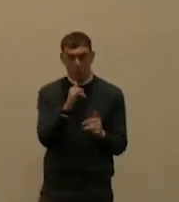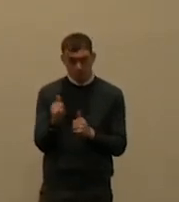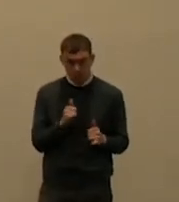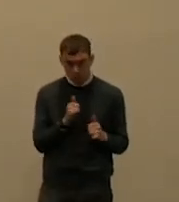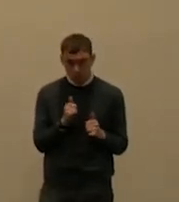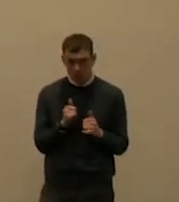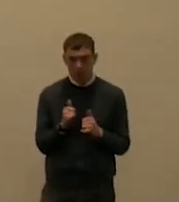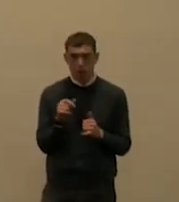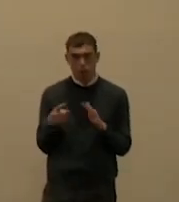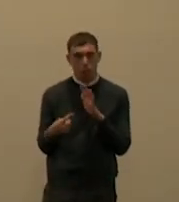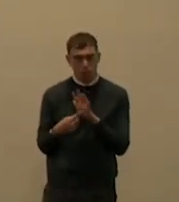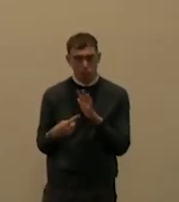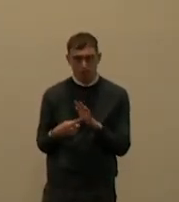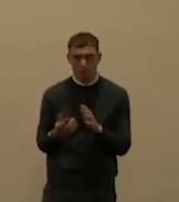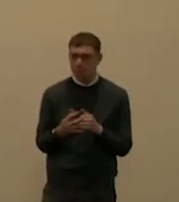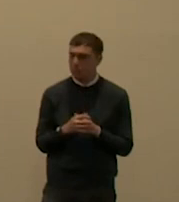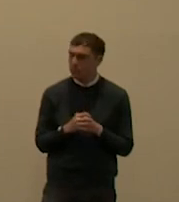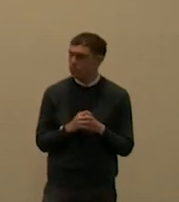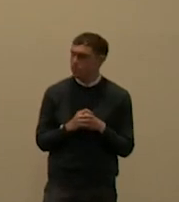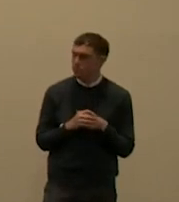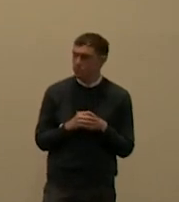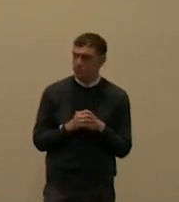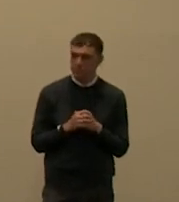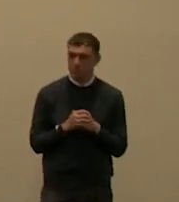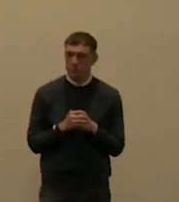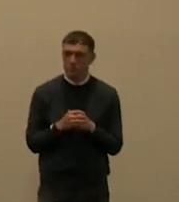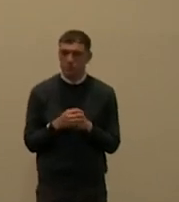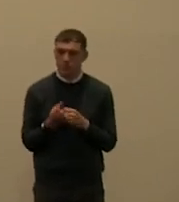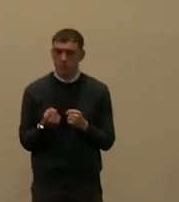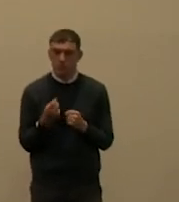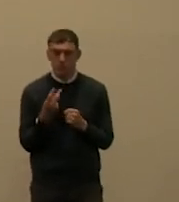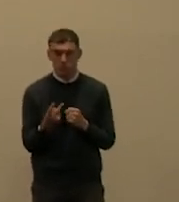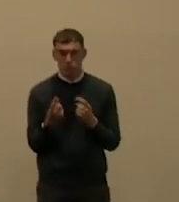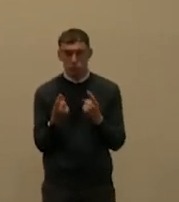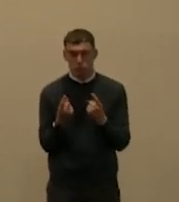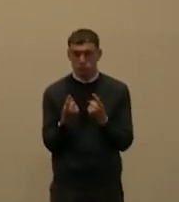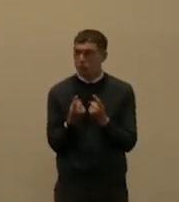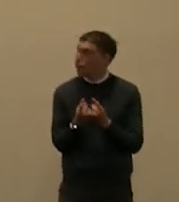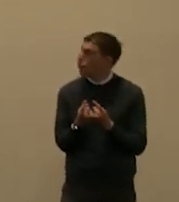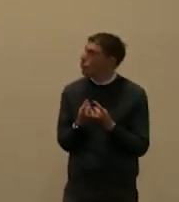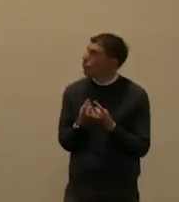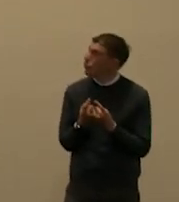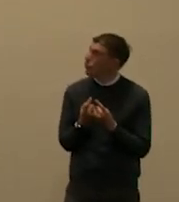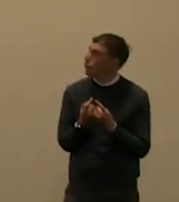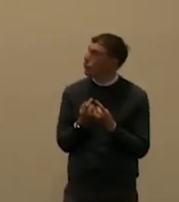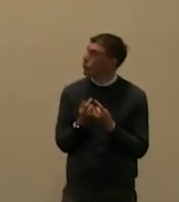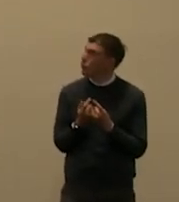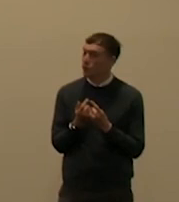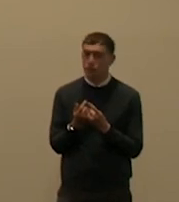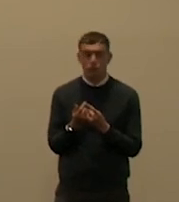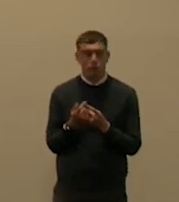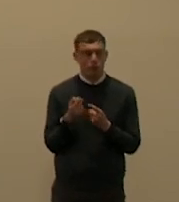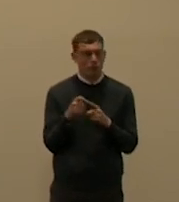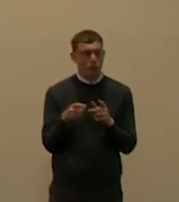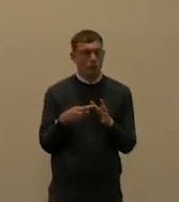everything really important. Here you have two panes, here you have two views. The first view is the virtual WAN